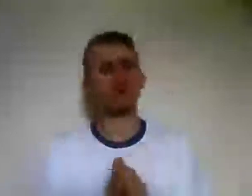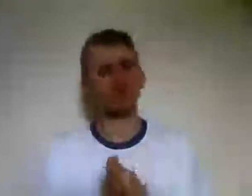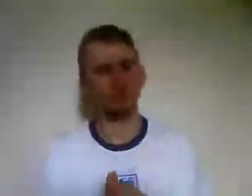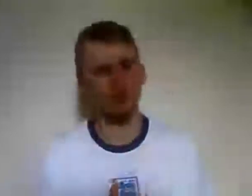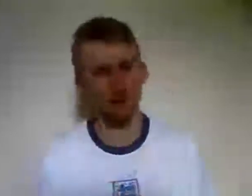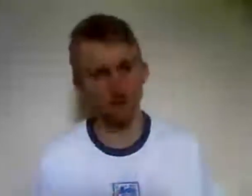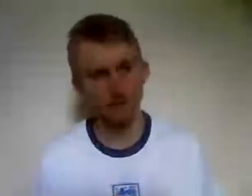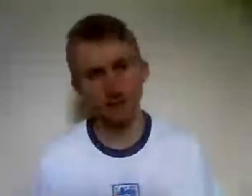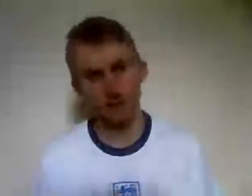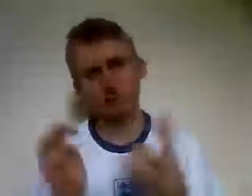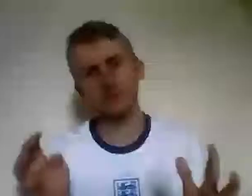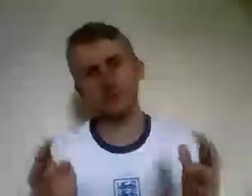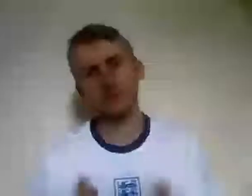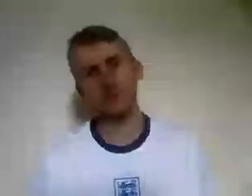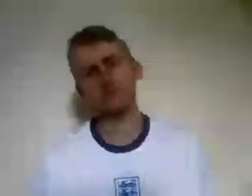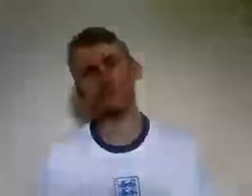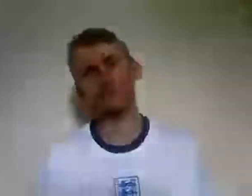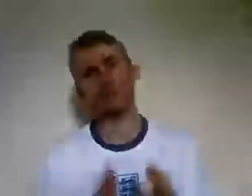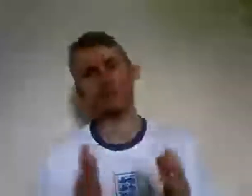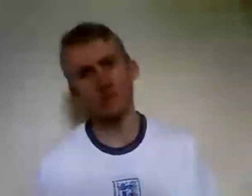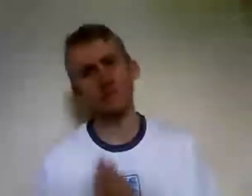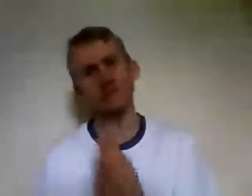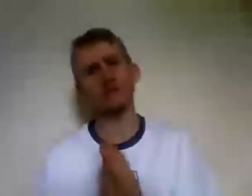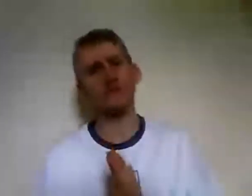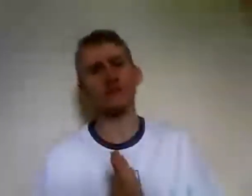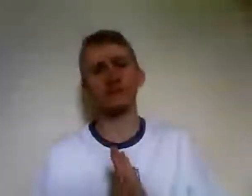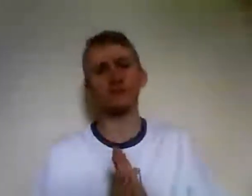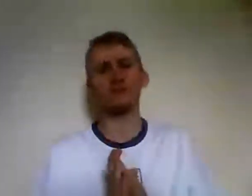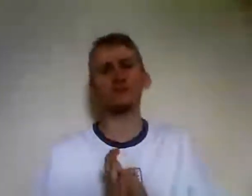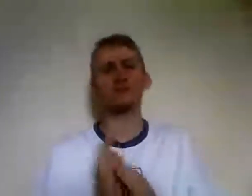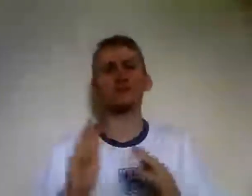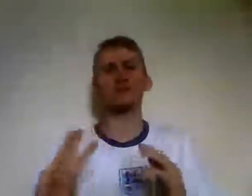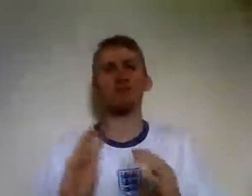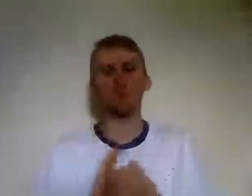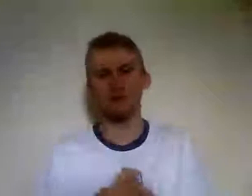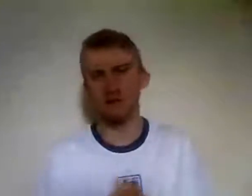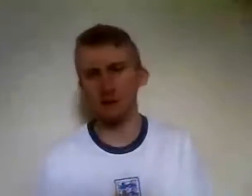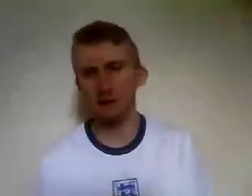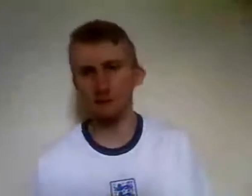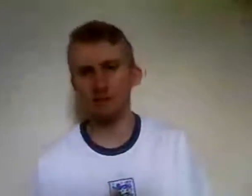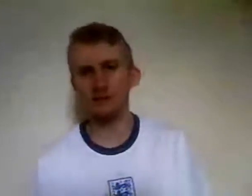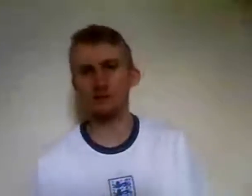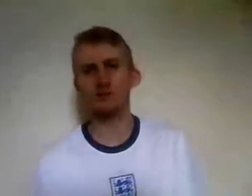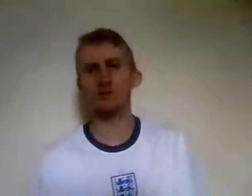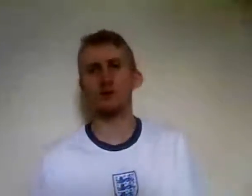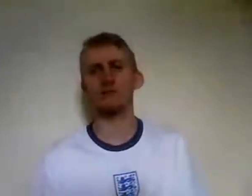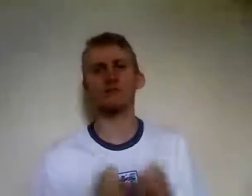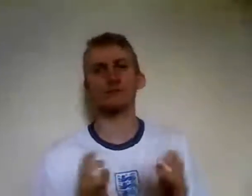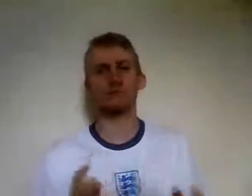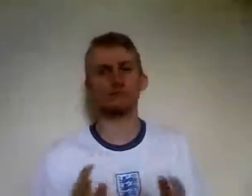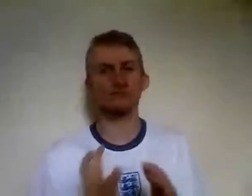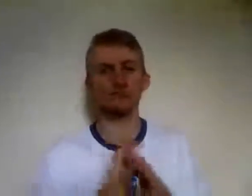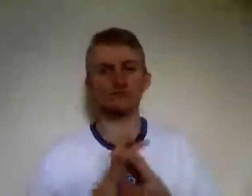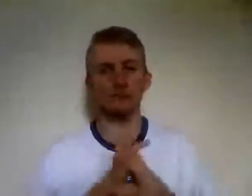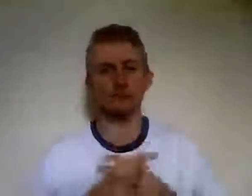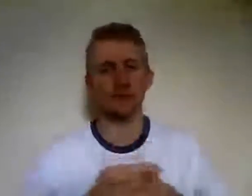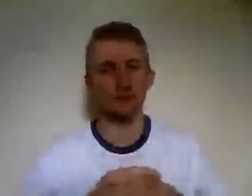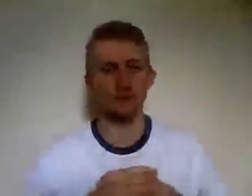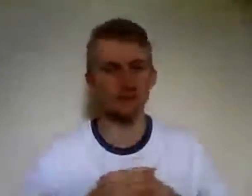time was in the 1991-92 season, when they reached the FA Cup third-round popper and played local rivals Brighton and